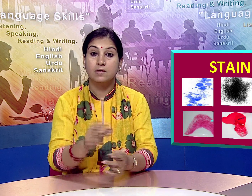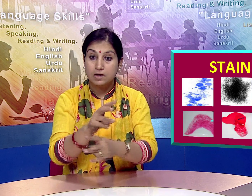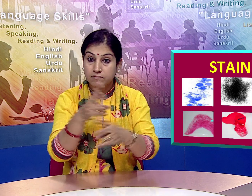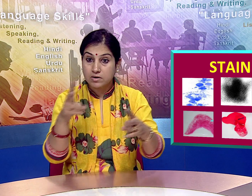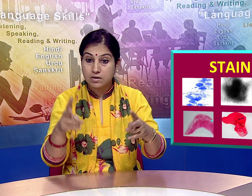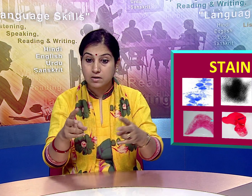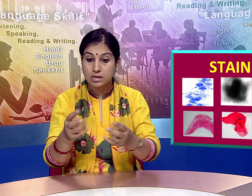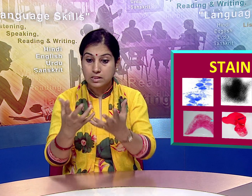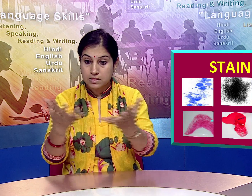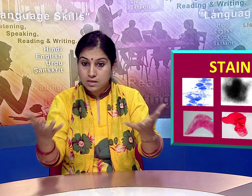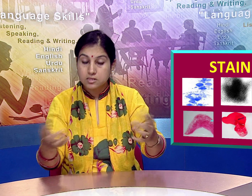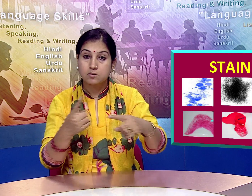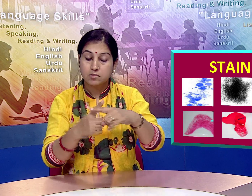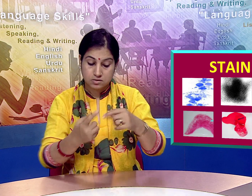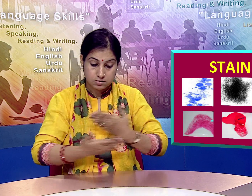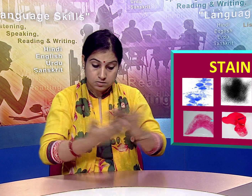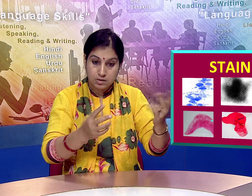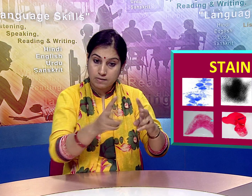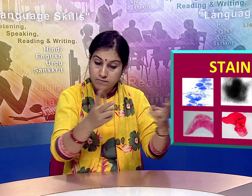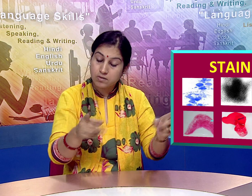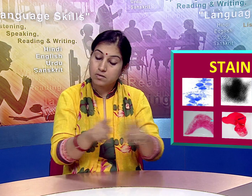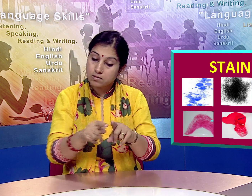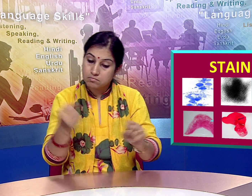Different agent depending upon the type of the fabric.